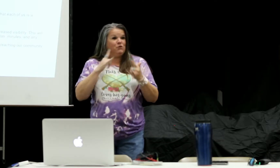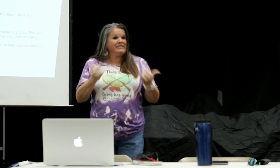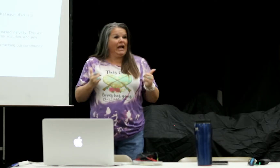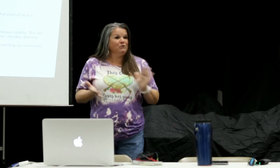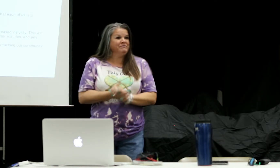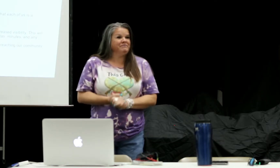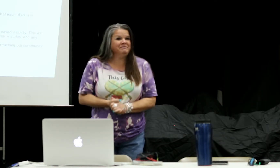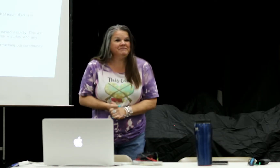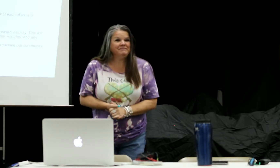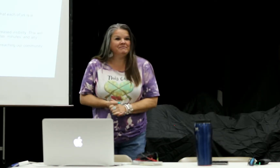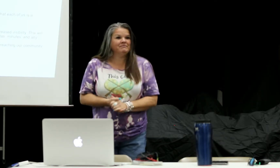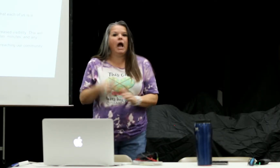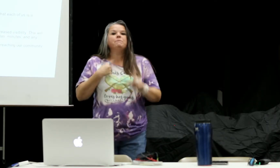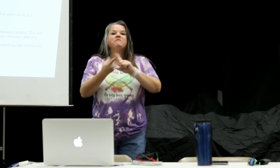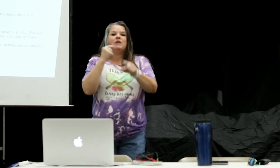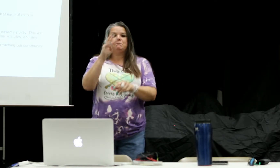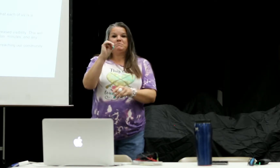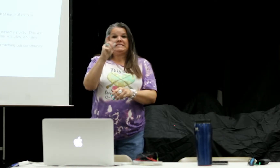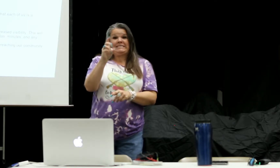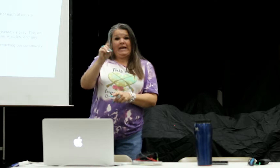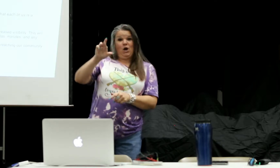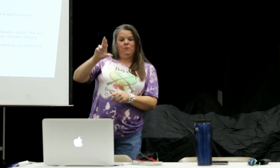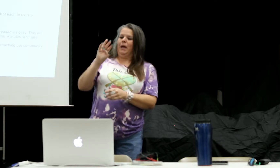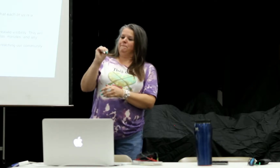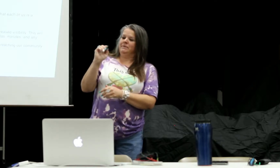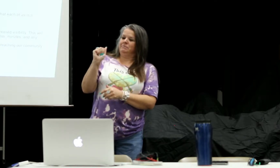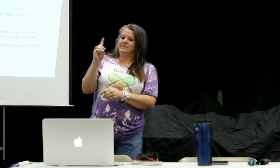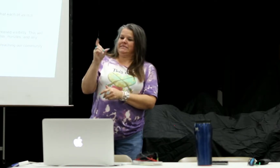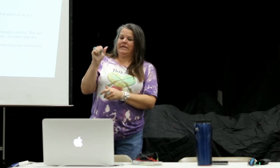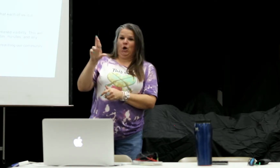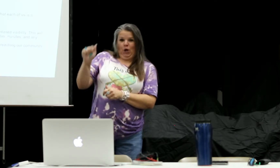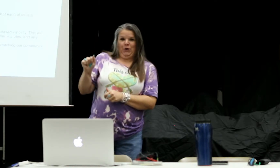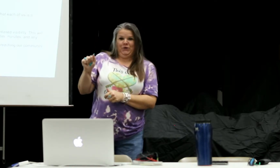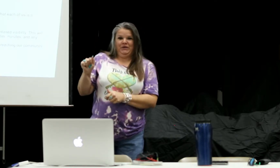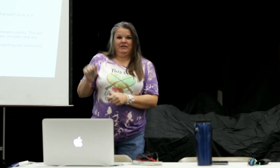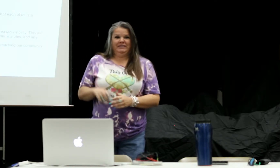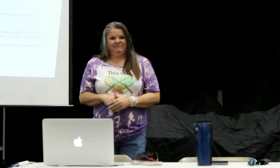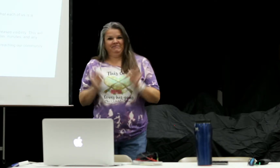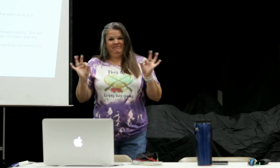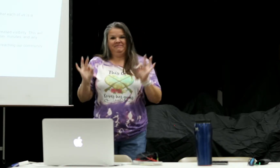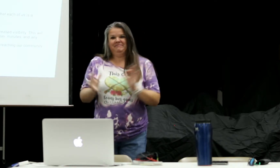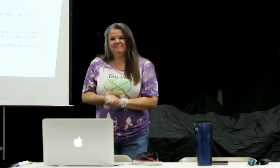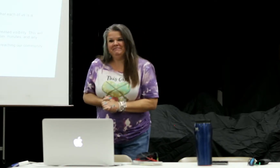And that's it for now. Oh, and I'm from Madera.